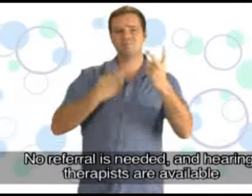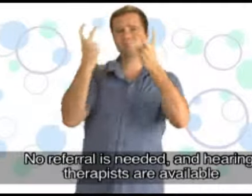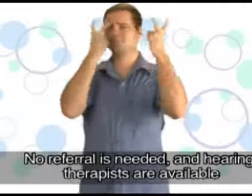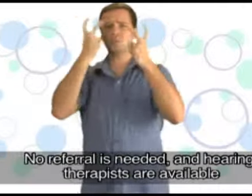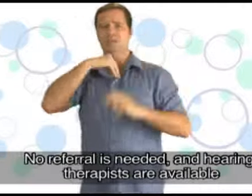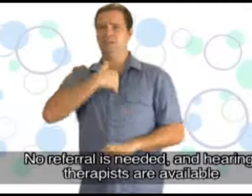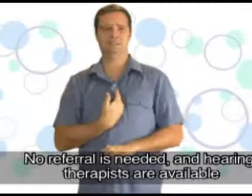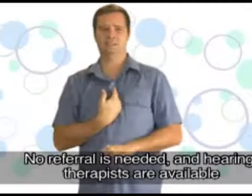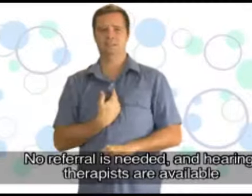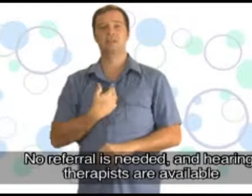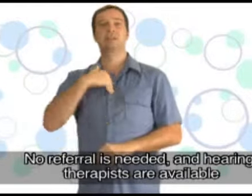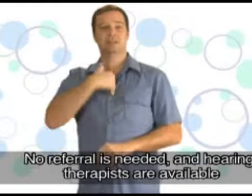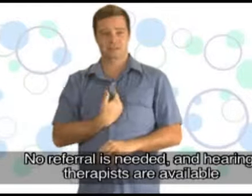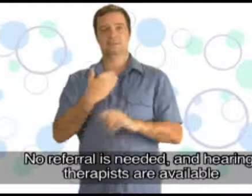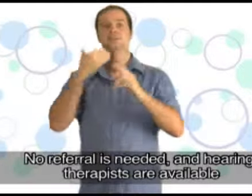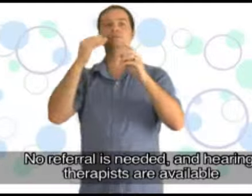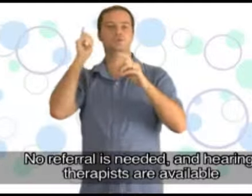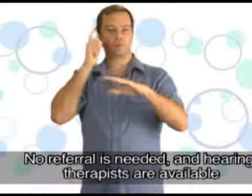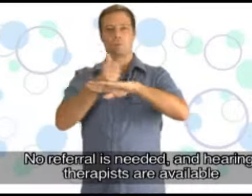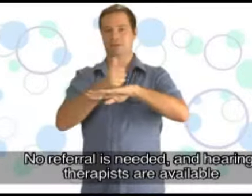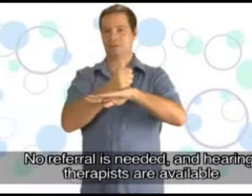No referrals needed and hearing therapists are available